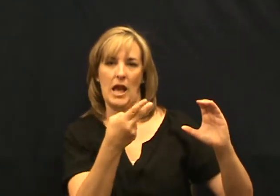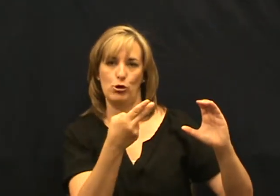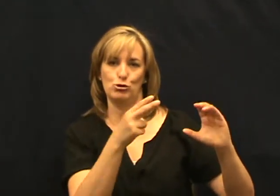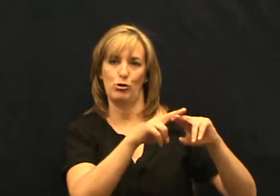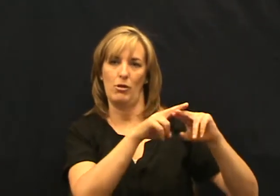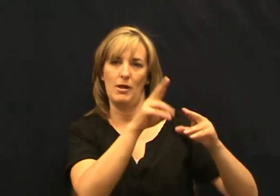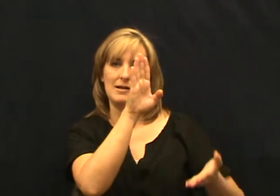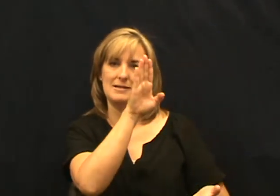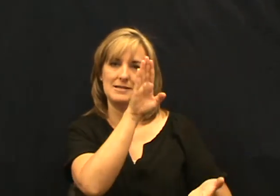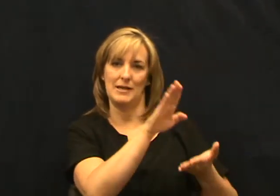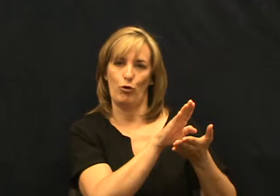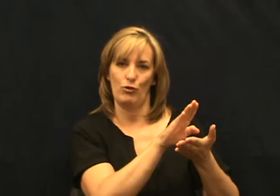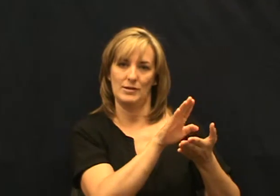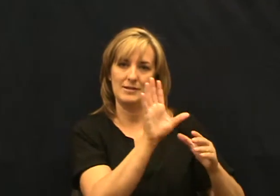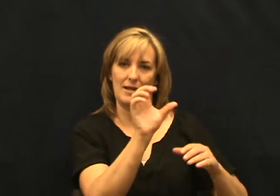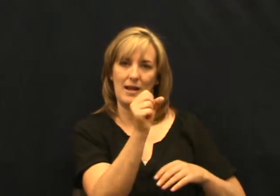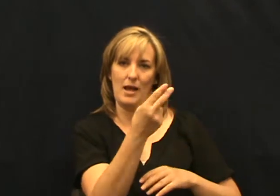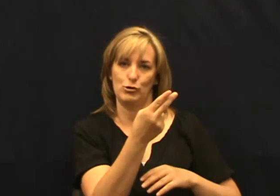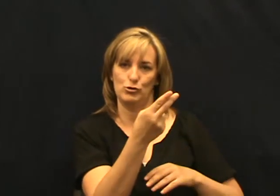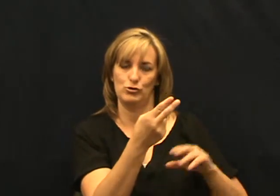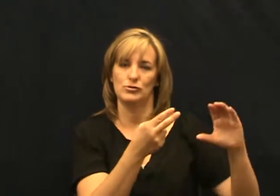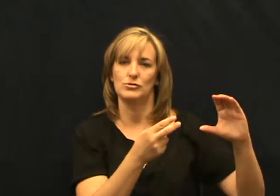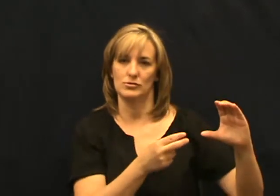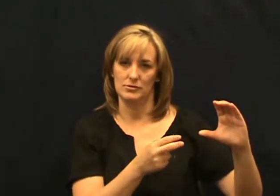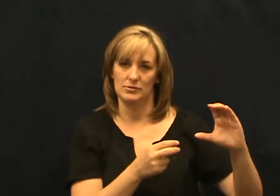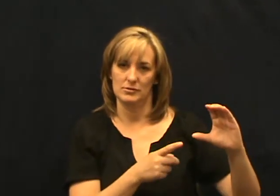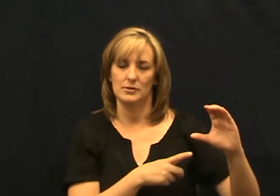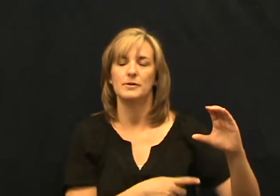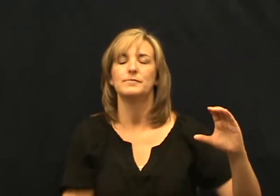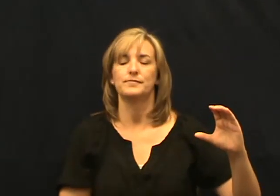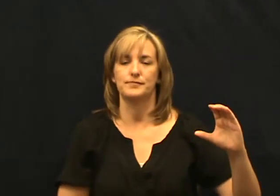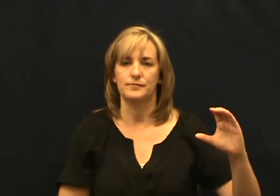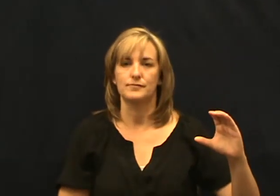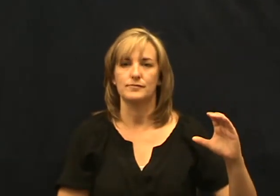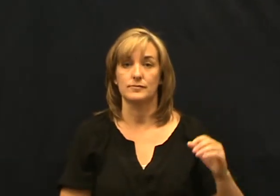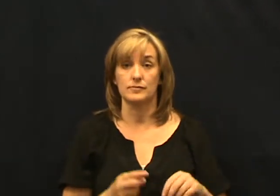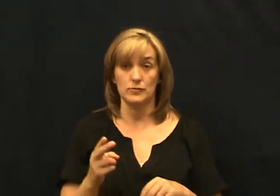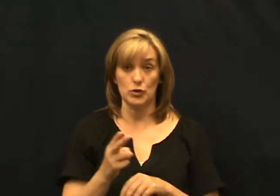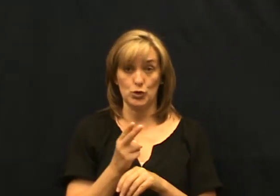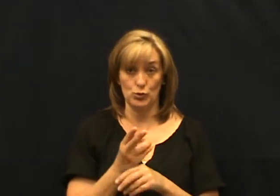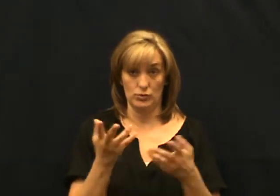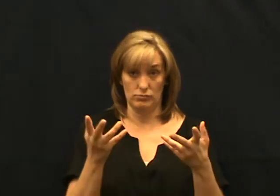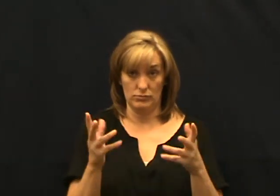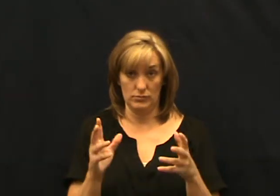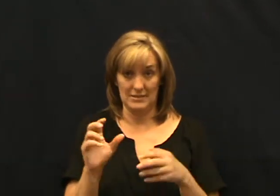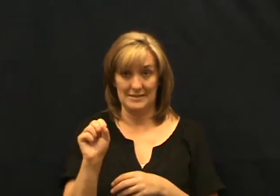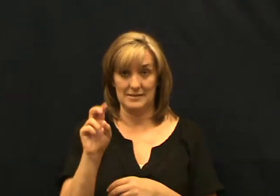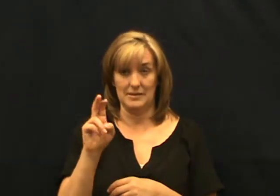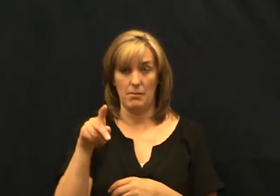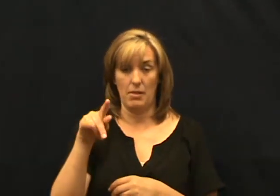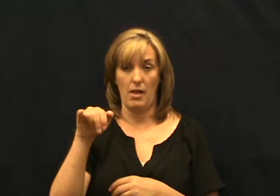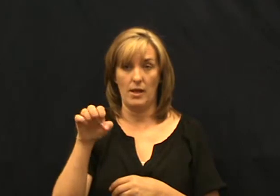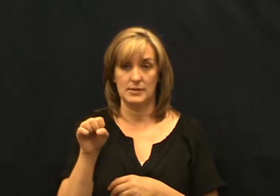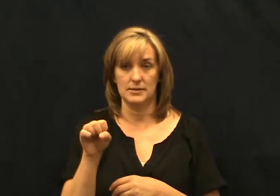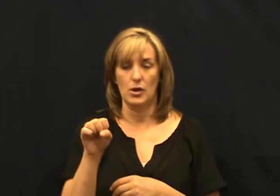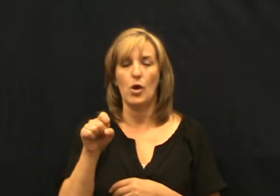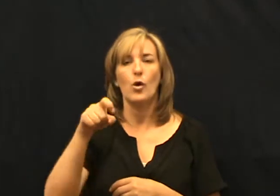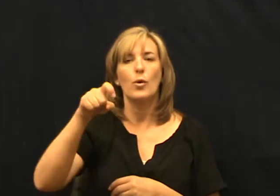Now, that when we use the supplies, and we'll see that in yet another transaction, we will have to reduce